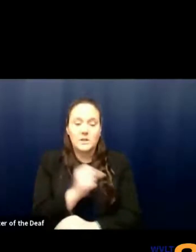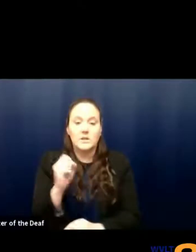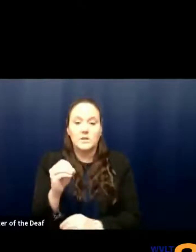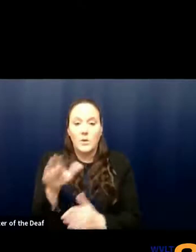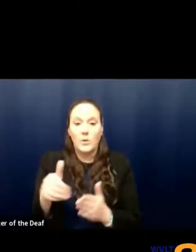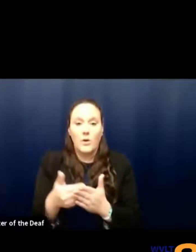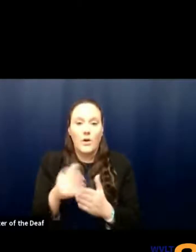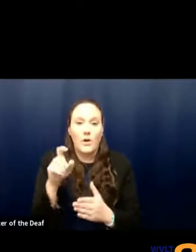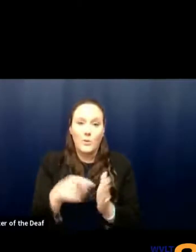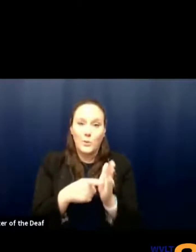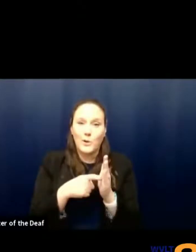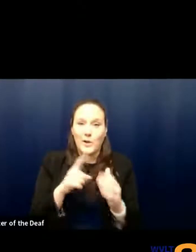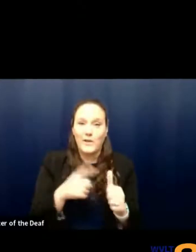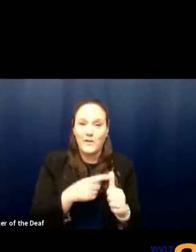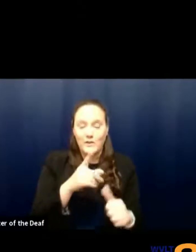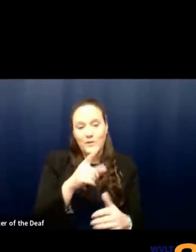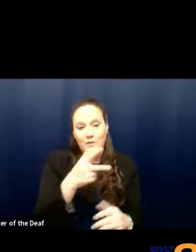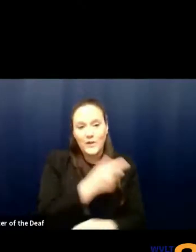shot.